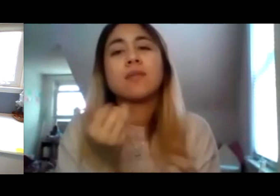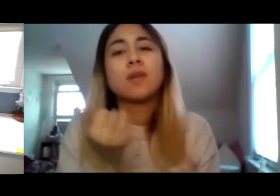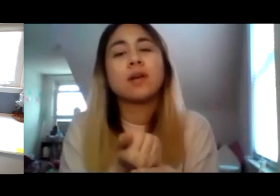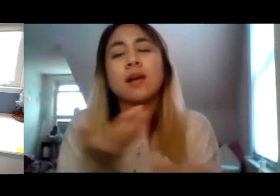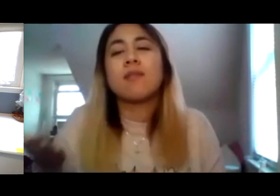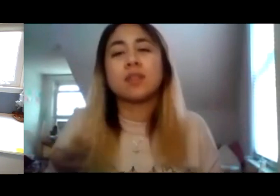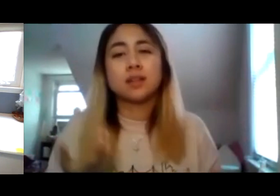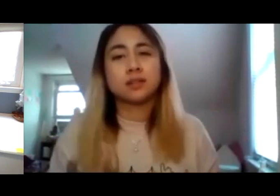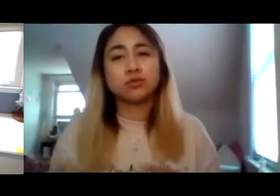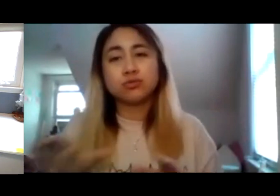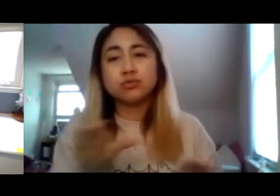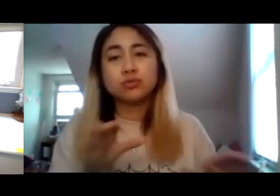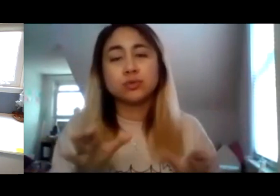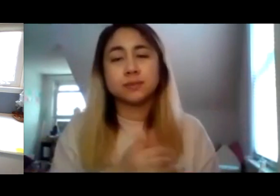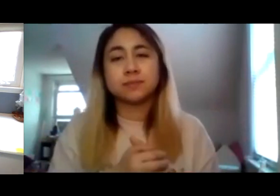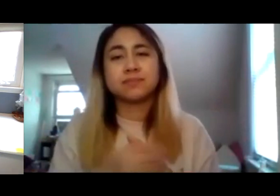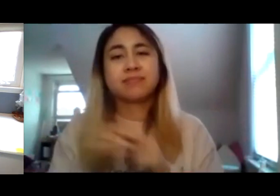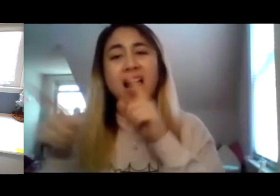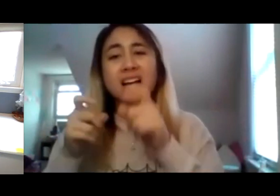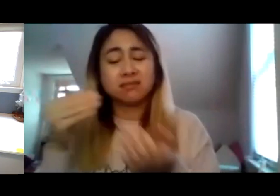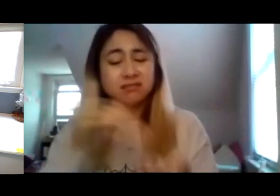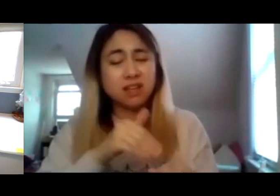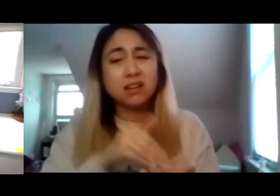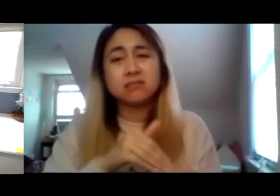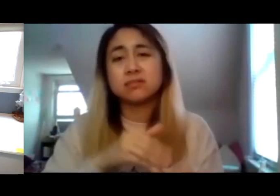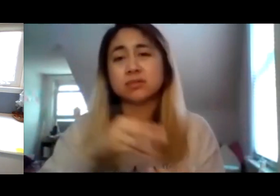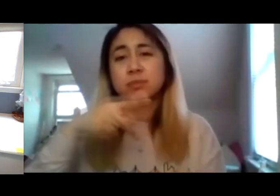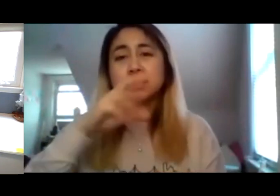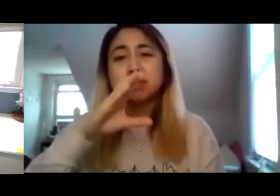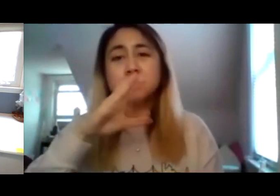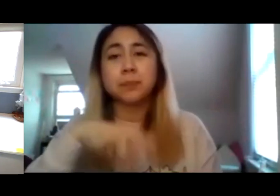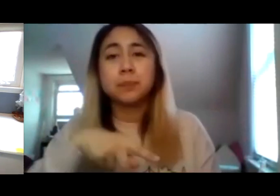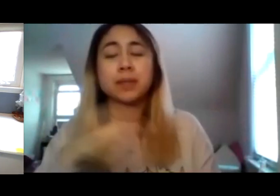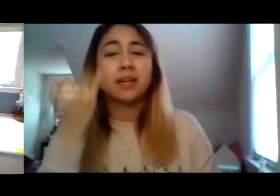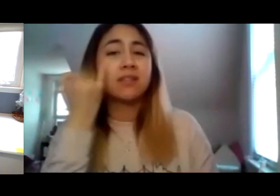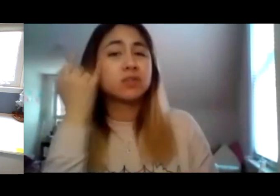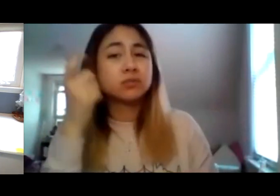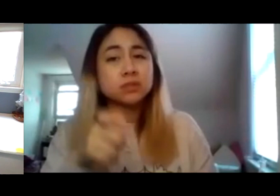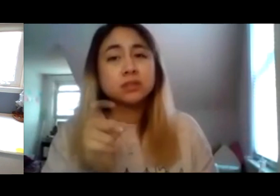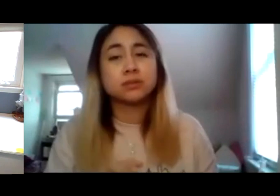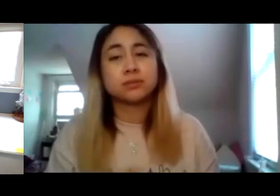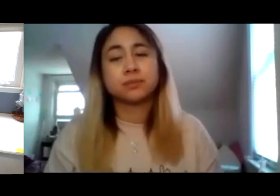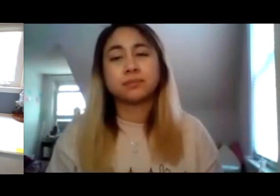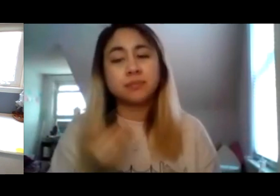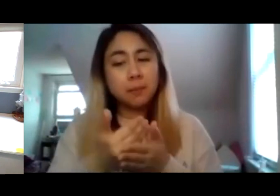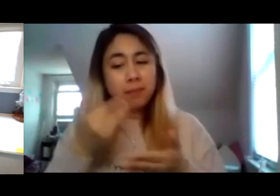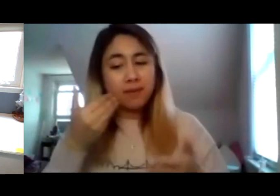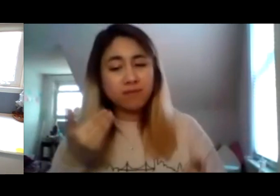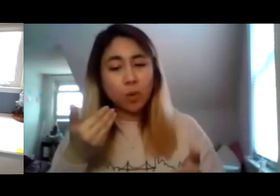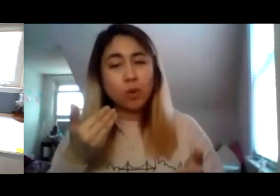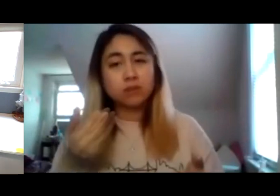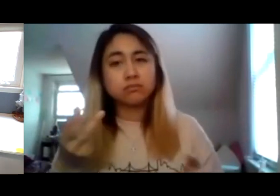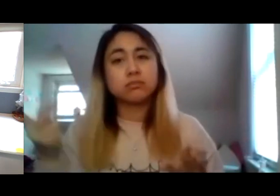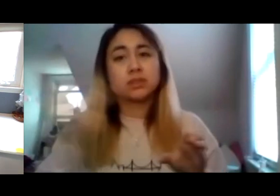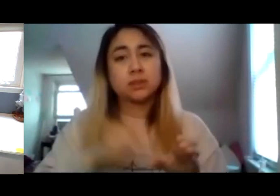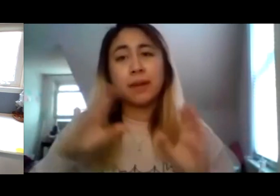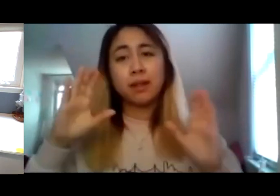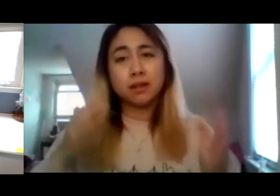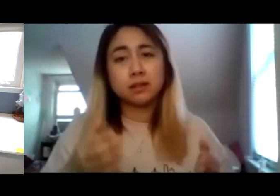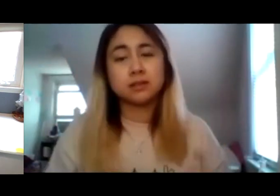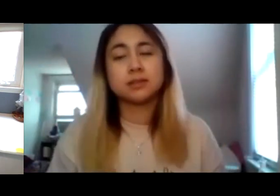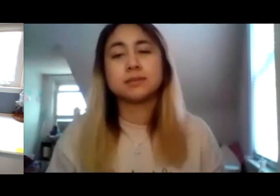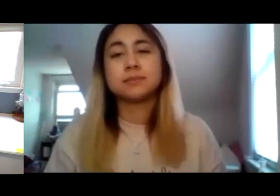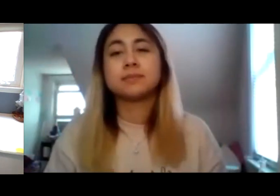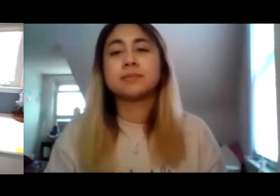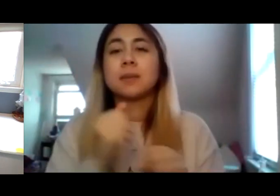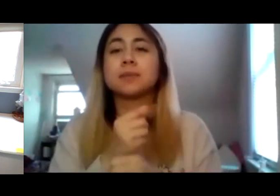that you're doing, okay? Consult with your doctor or primary care physician, healthcare provider if you need to. before doing our classes. Make sure everything you